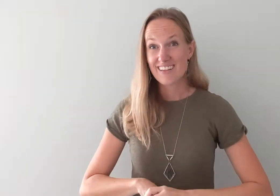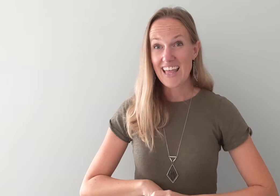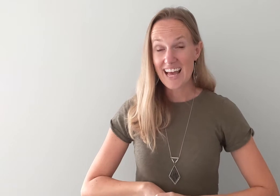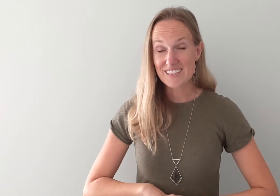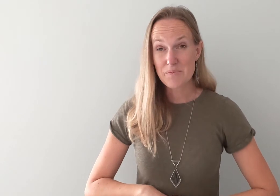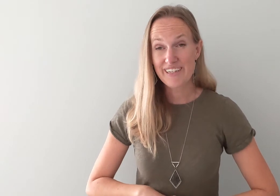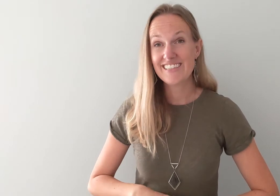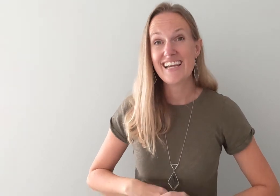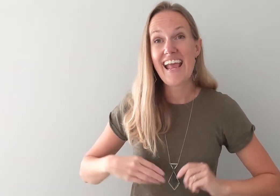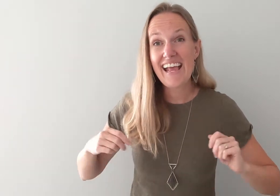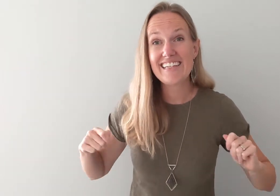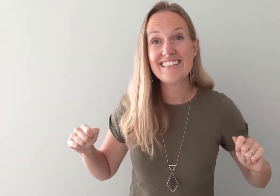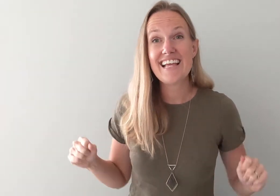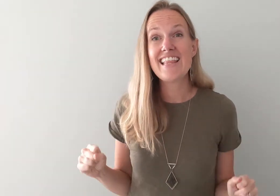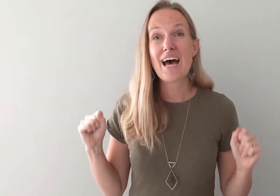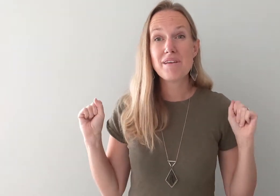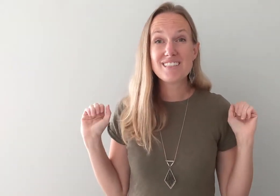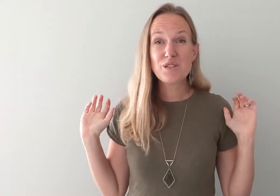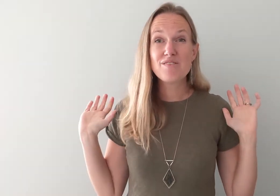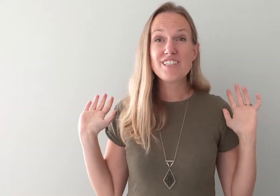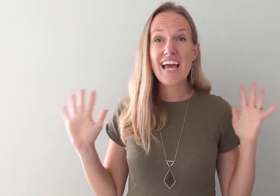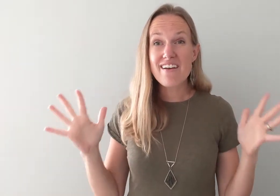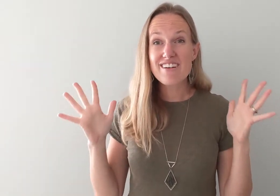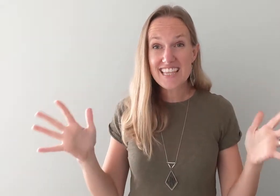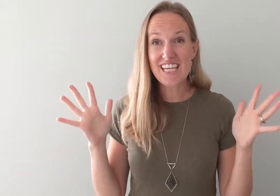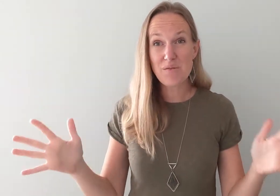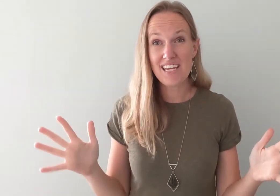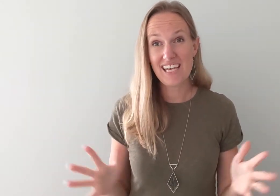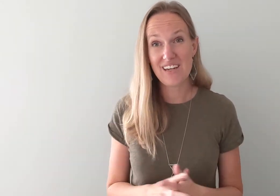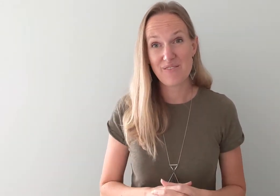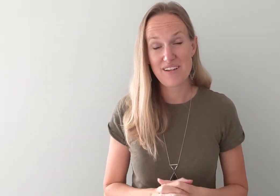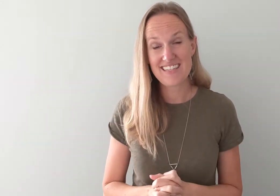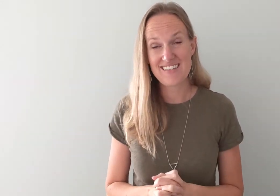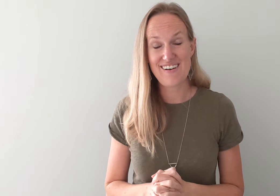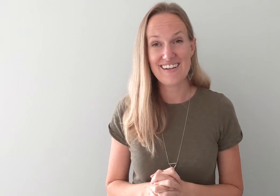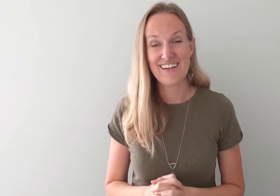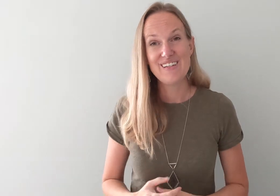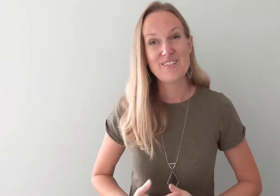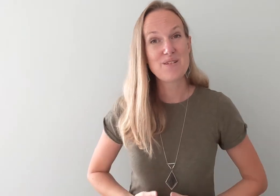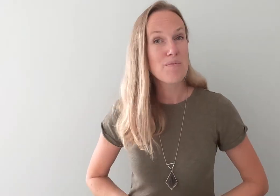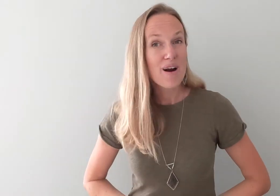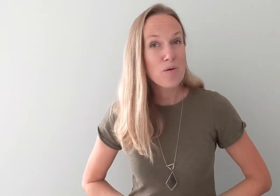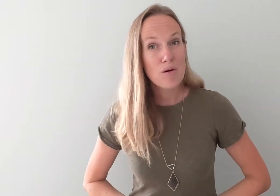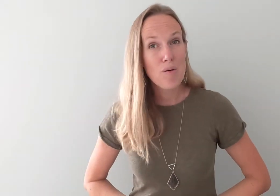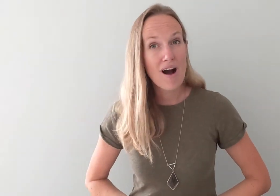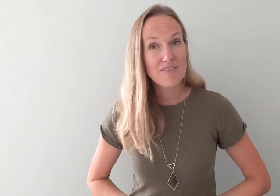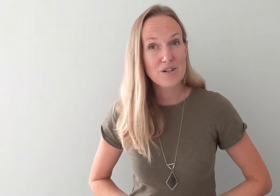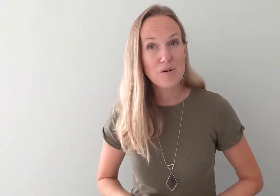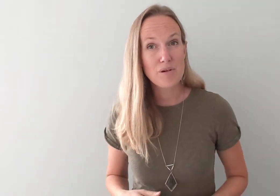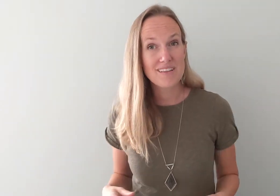And that's the bridge. And that means you have learned everything you need for this song. So tomorrow we will walk through, we'll put the last